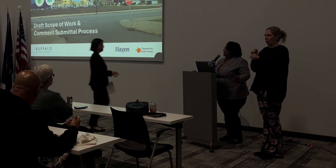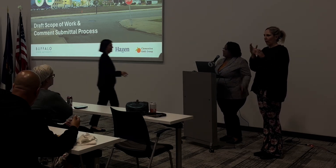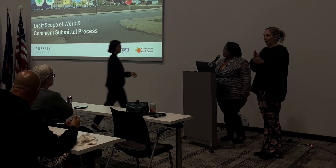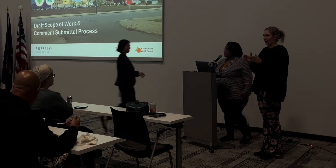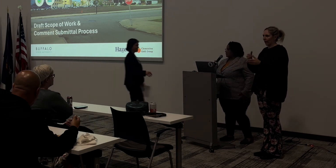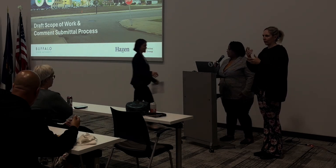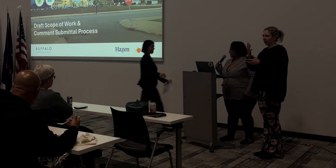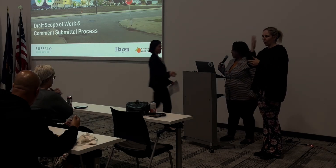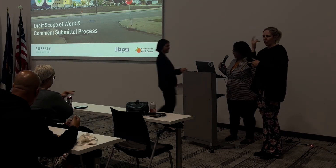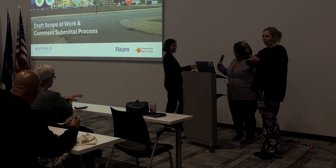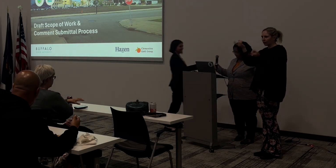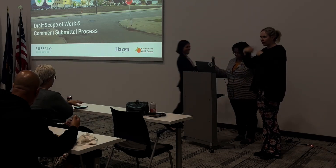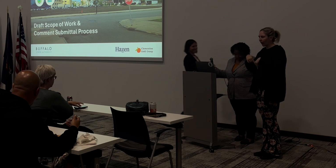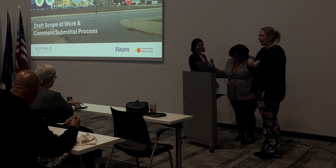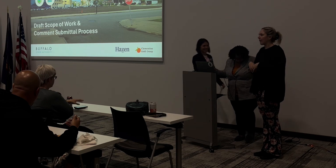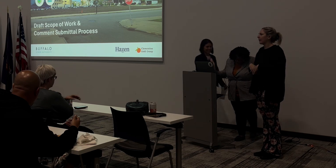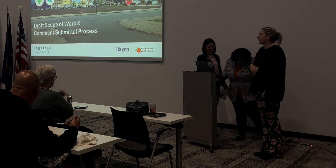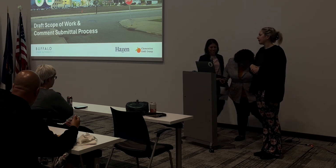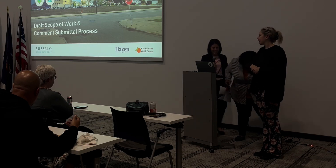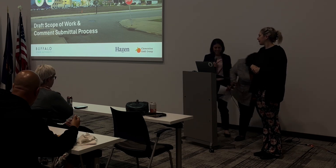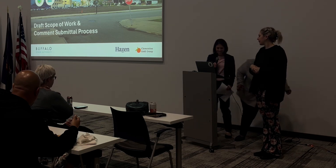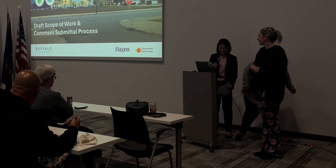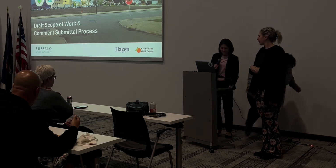the comment and submittal process.